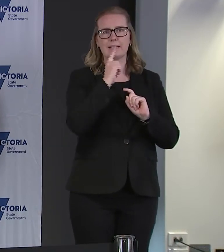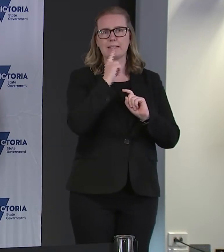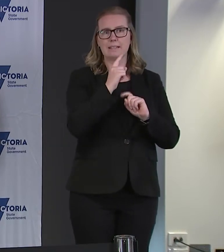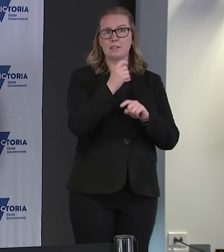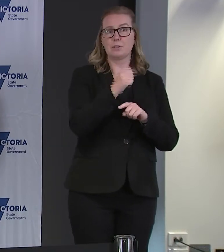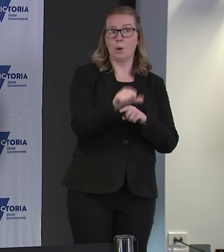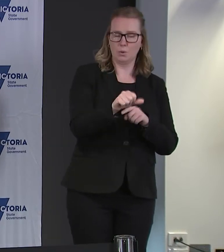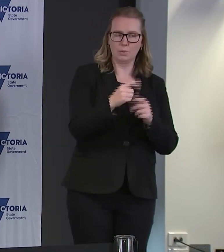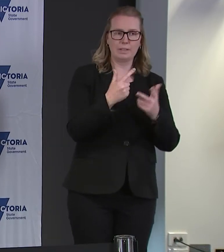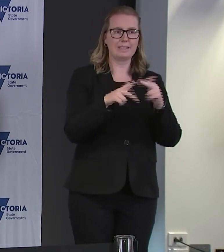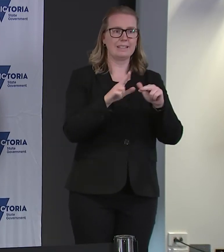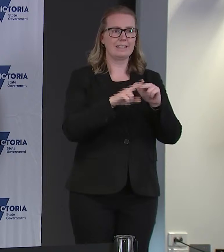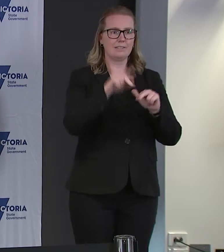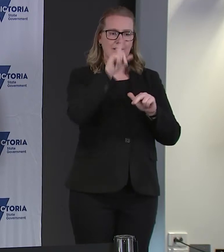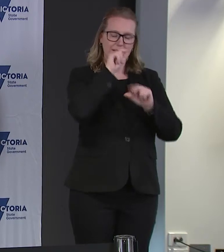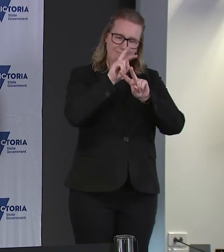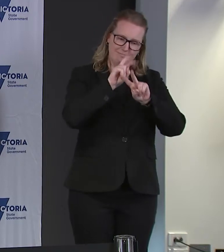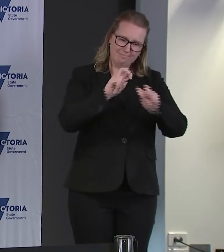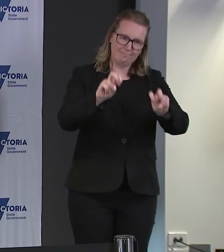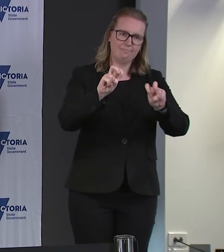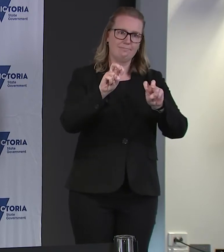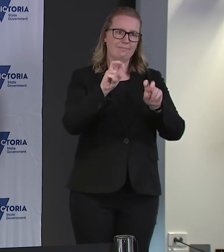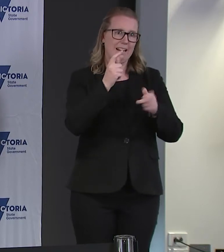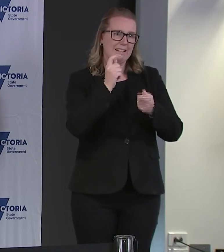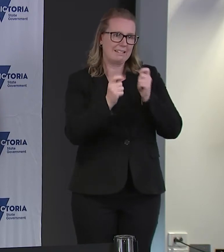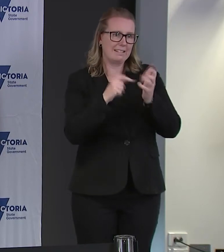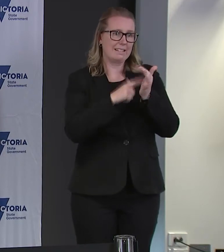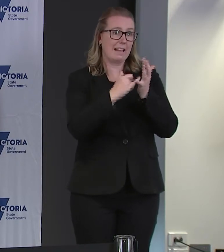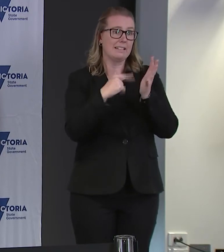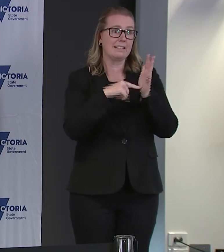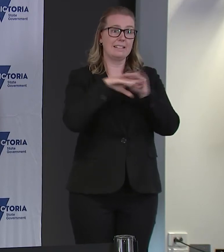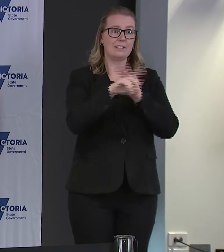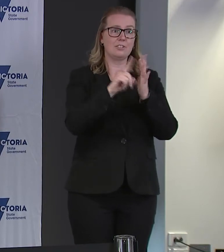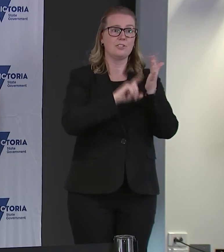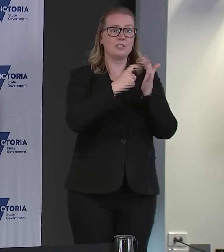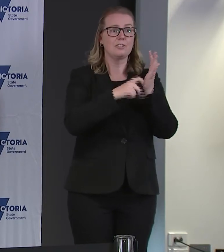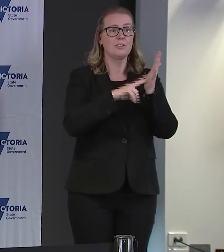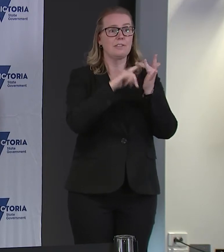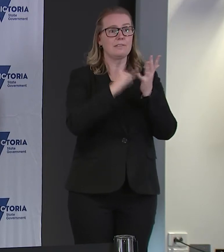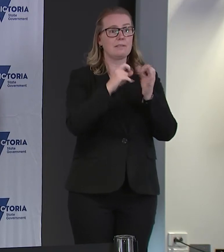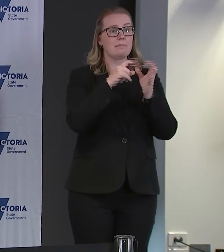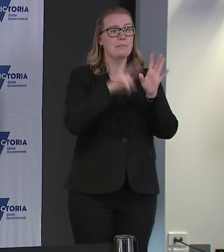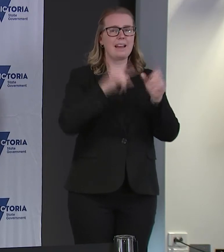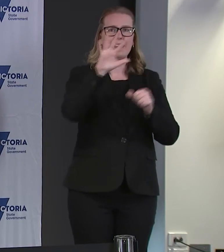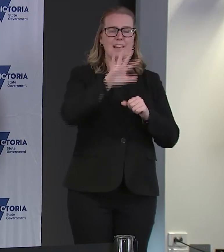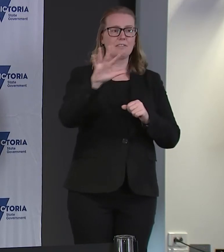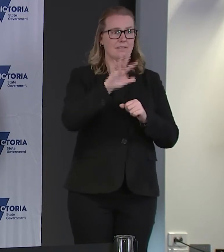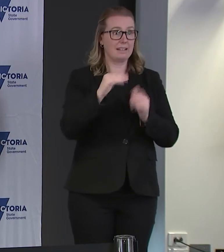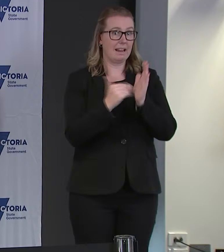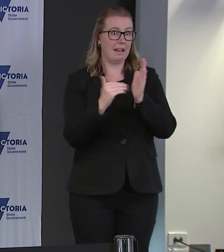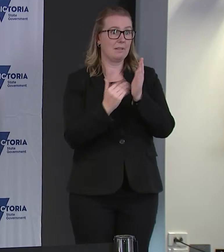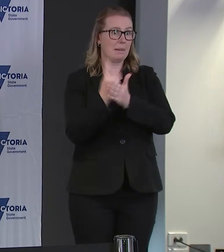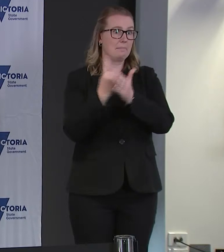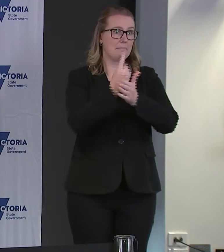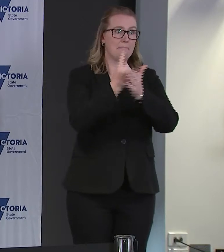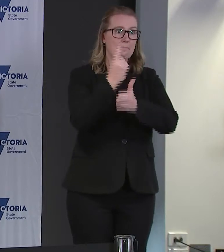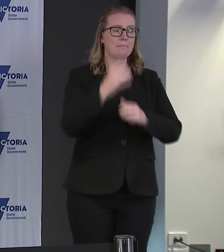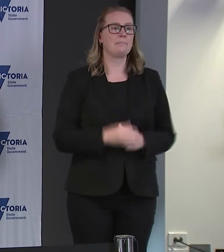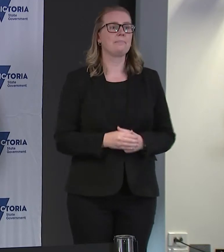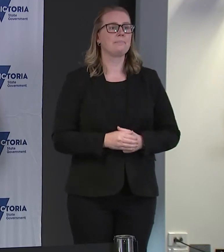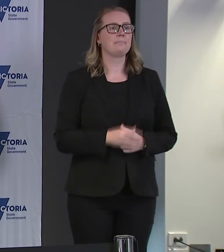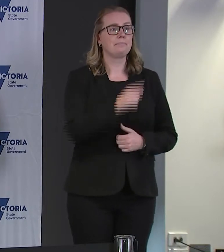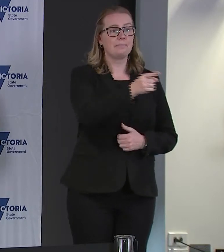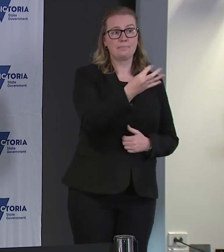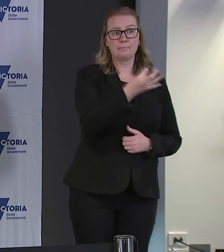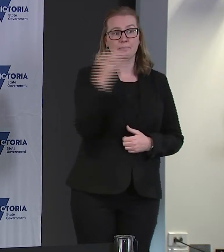extensive testing in the Jervis Bay area and no further cases. So that's happening right now. So do you have a hypothesis that you're working on? Do you have